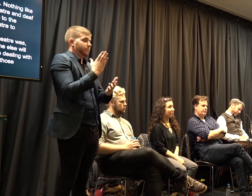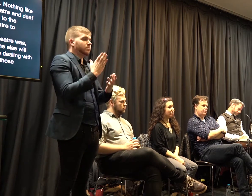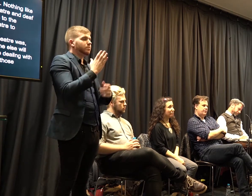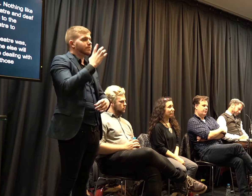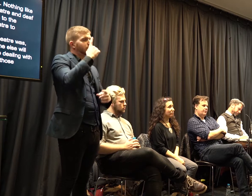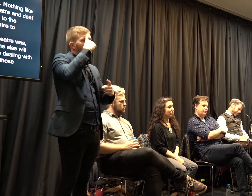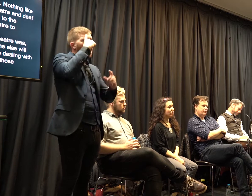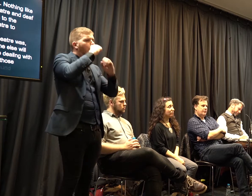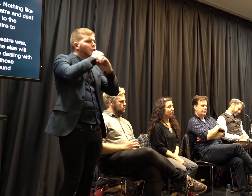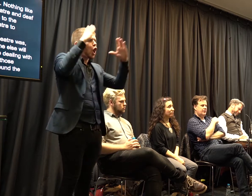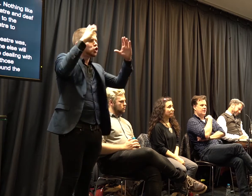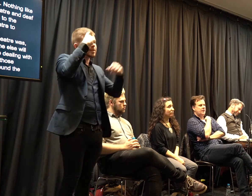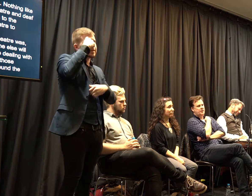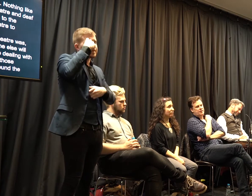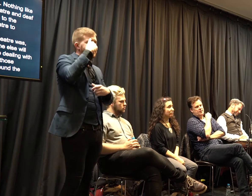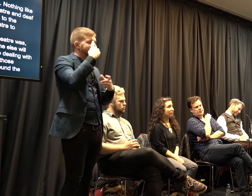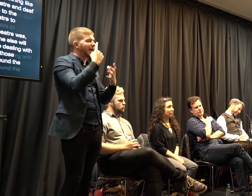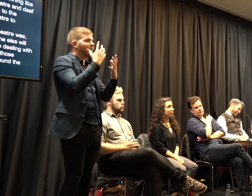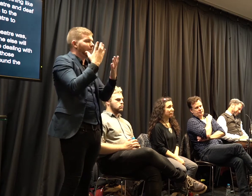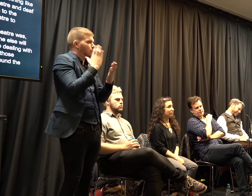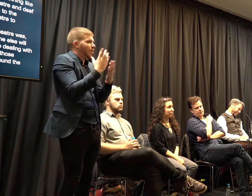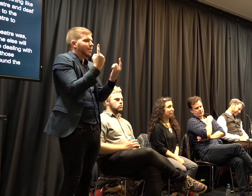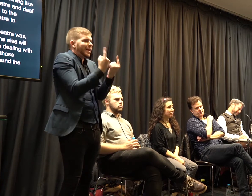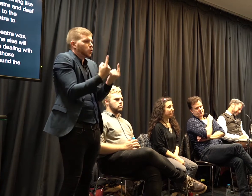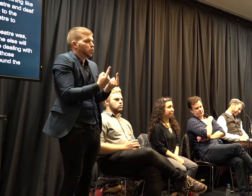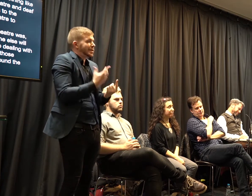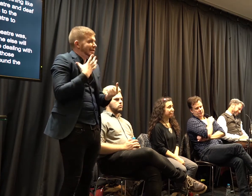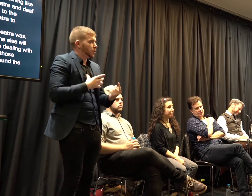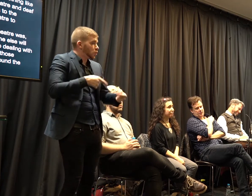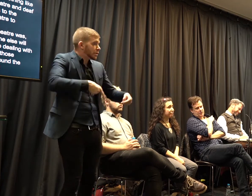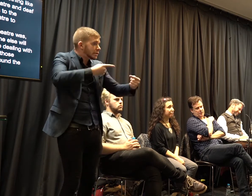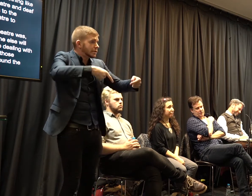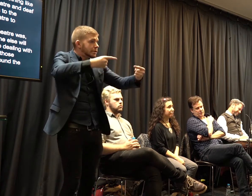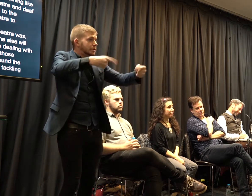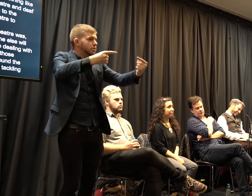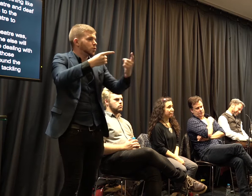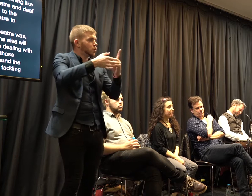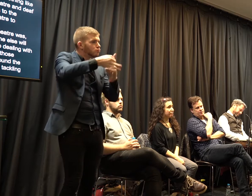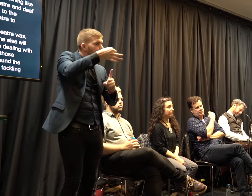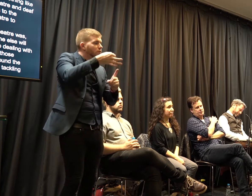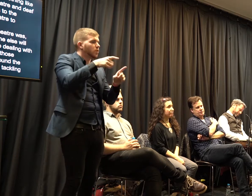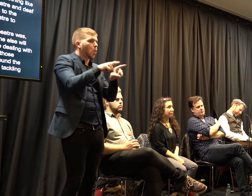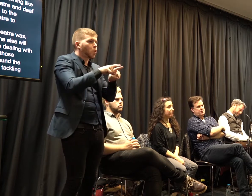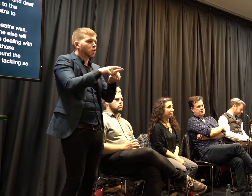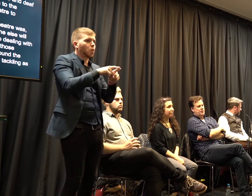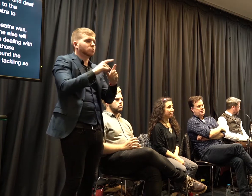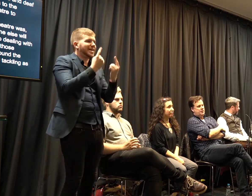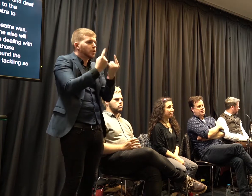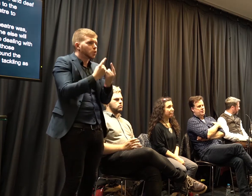ideologies that sit inside theatres that need tackling, as well as all the issues on the surface that we're already talking